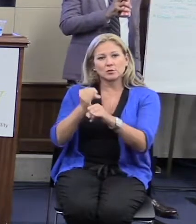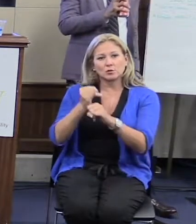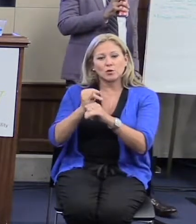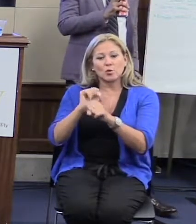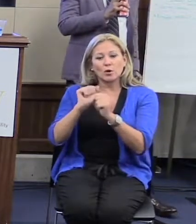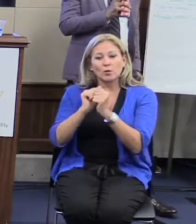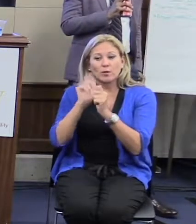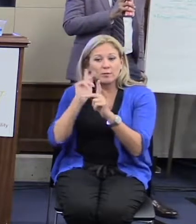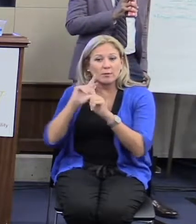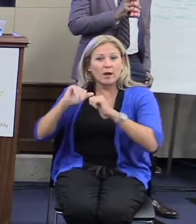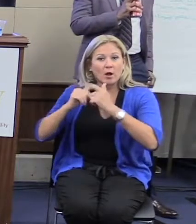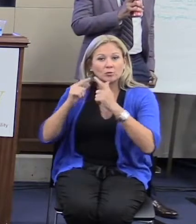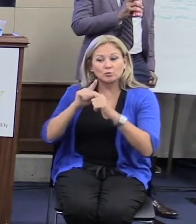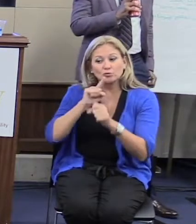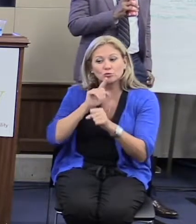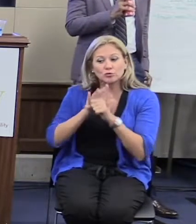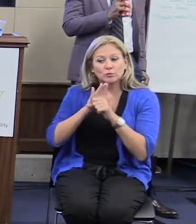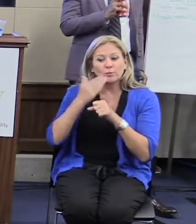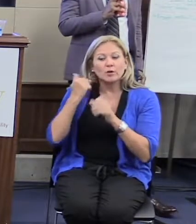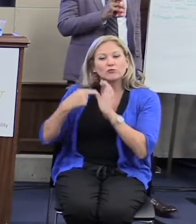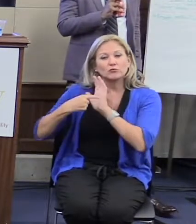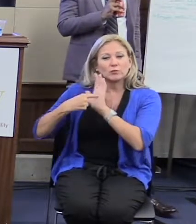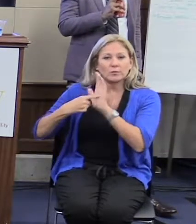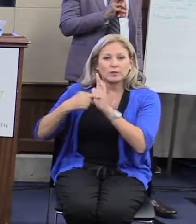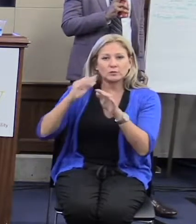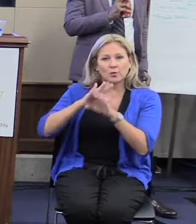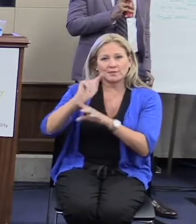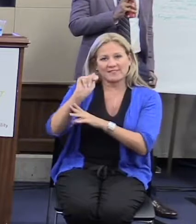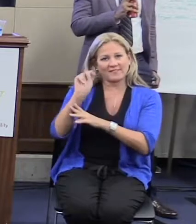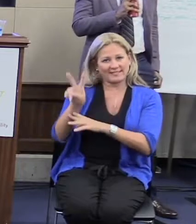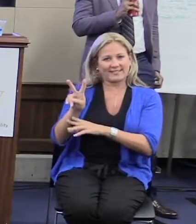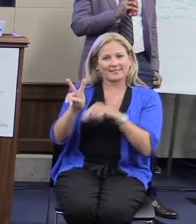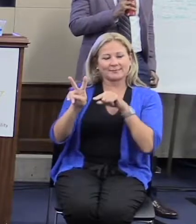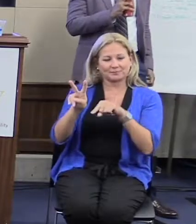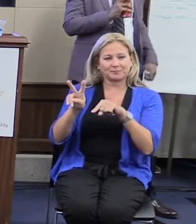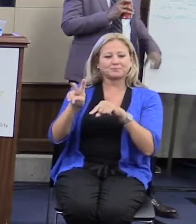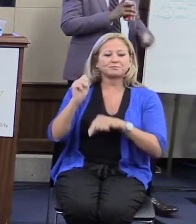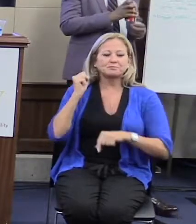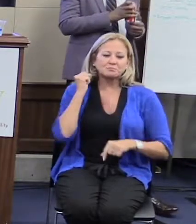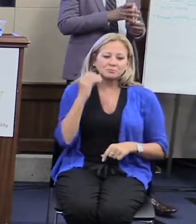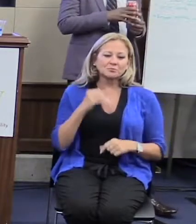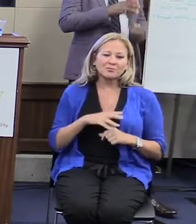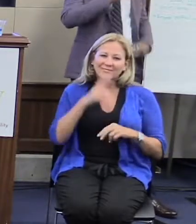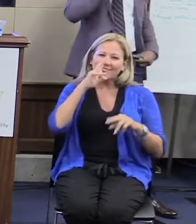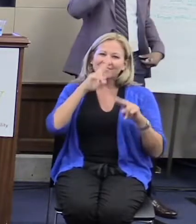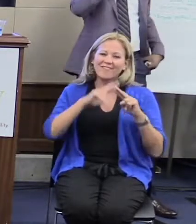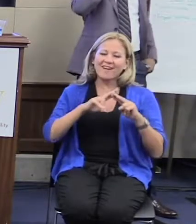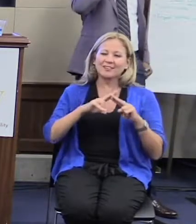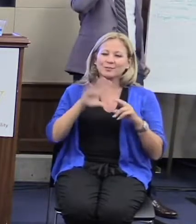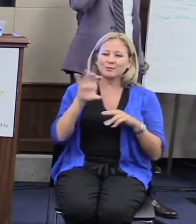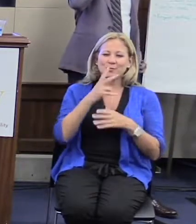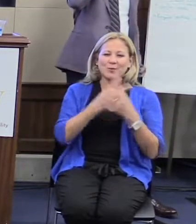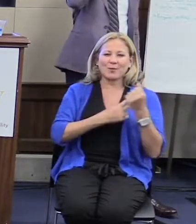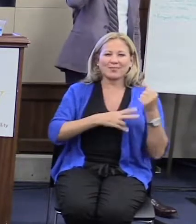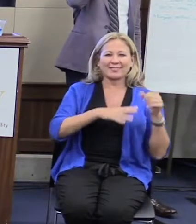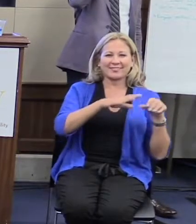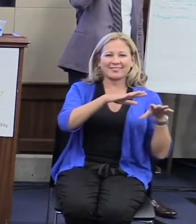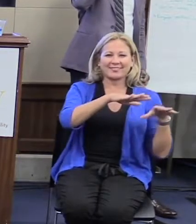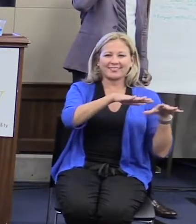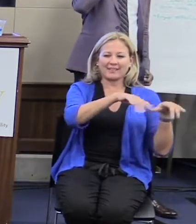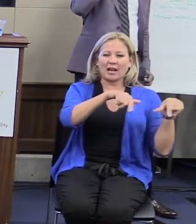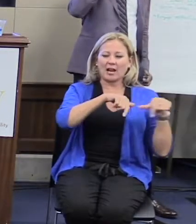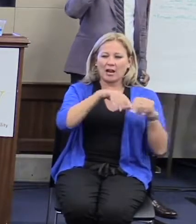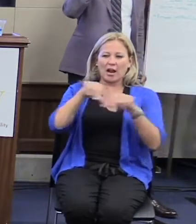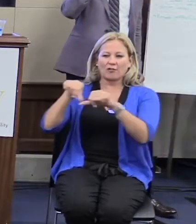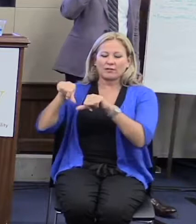people on how to ensure better representation on TV. And so it's fun to kind of do both areas. In terms